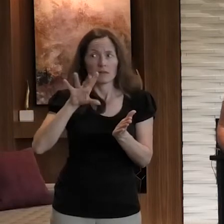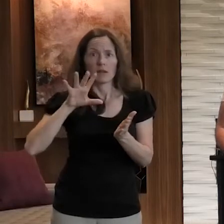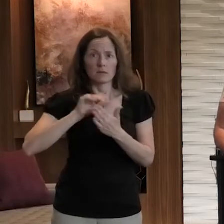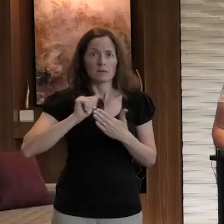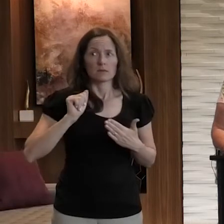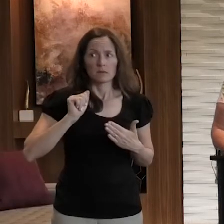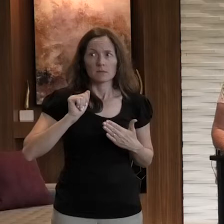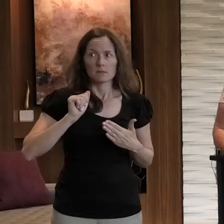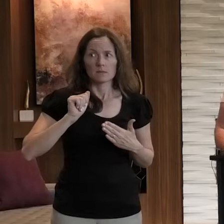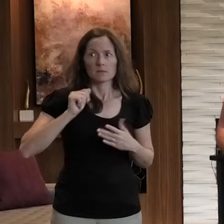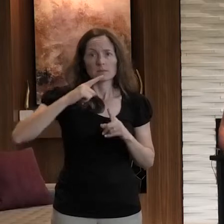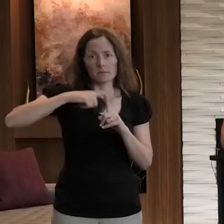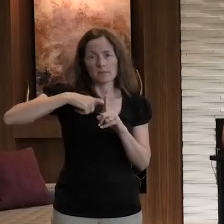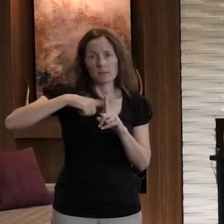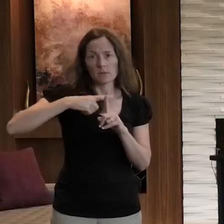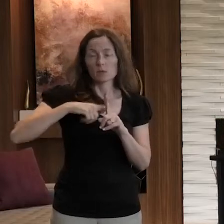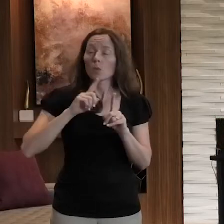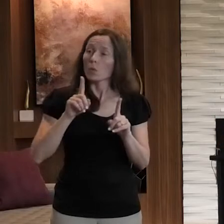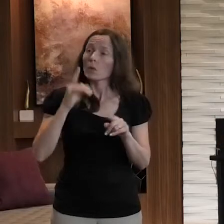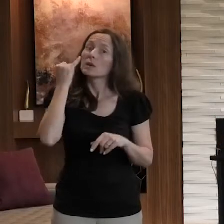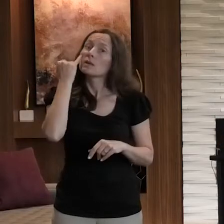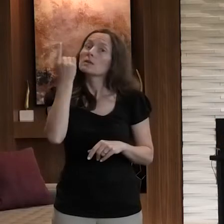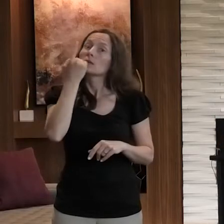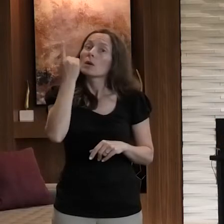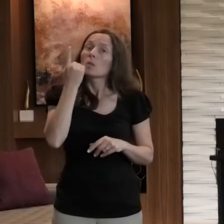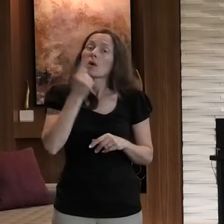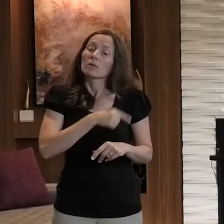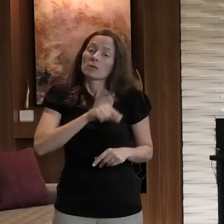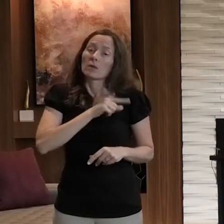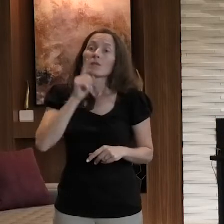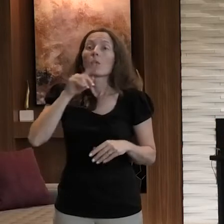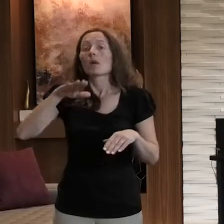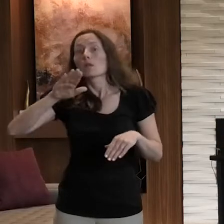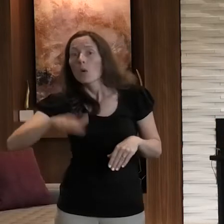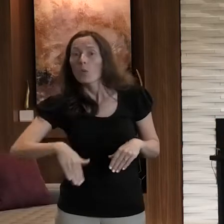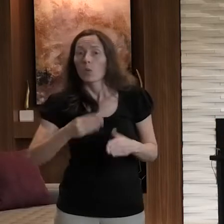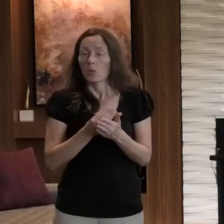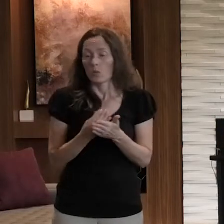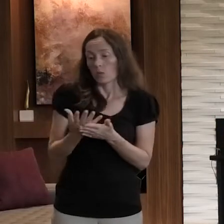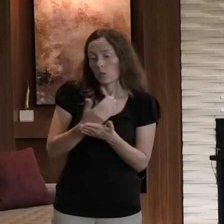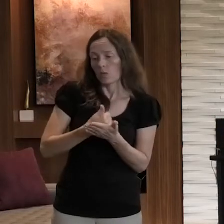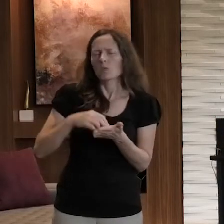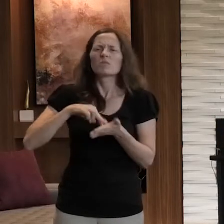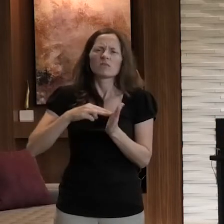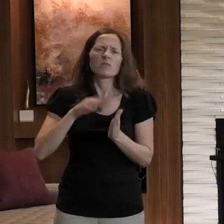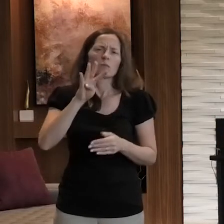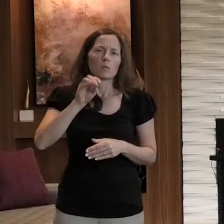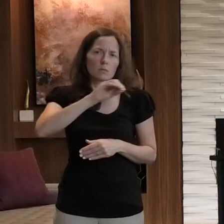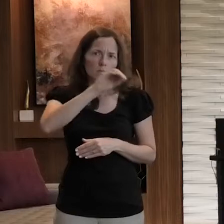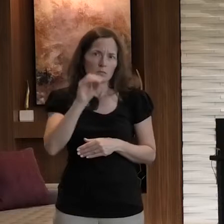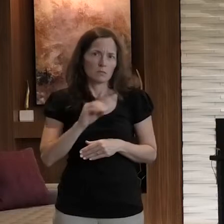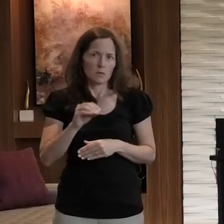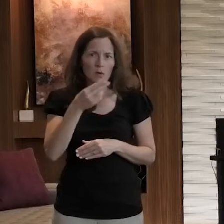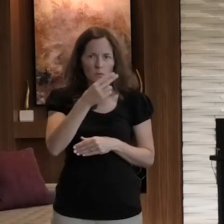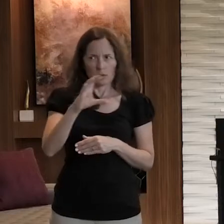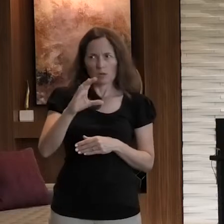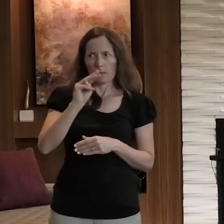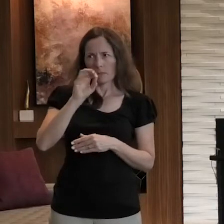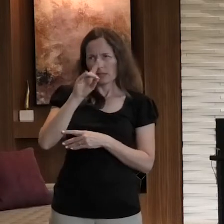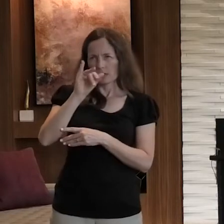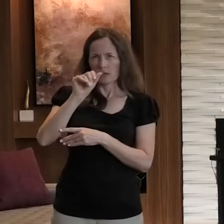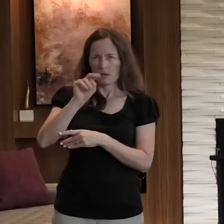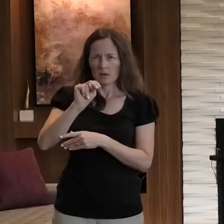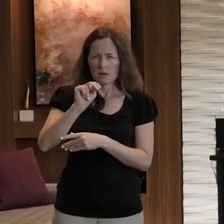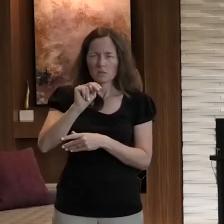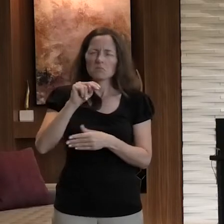for someone who qualifies at a low-income housing level, which is about 40% of the Howard County median, right, that's